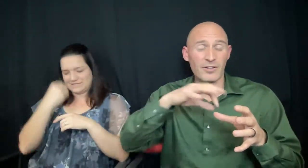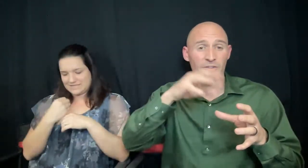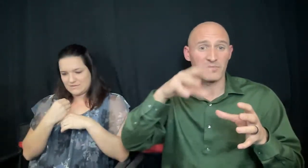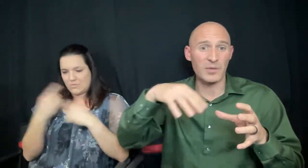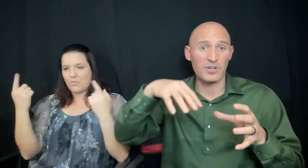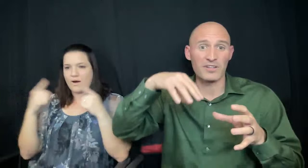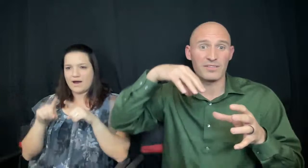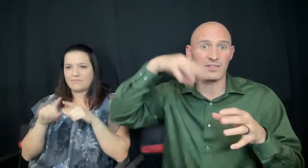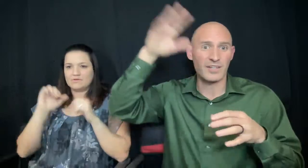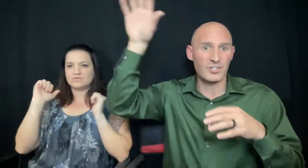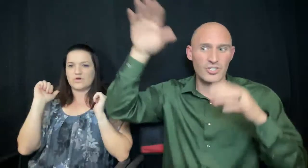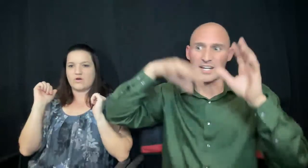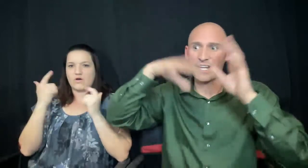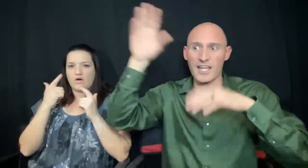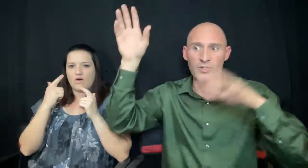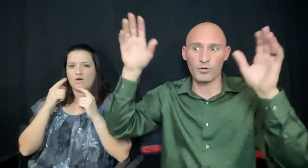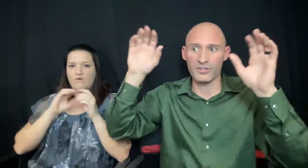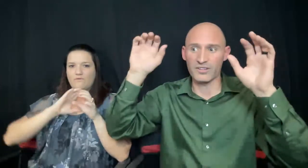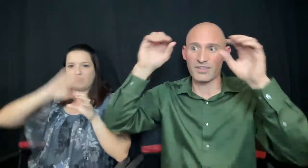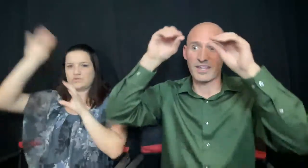those memories get shot out of headquarters and they get